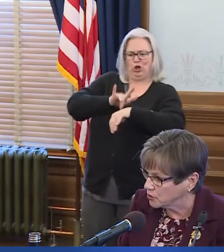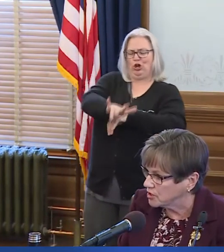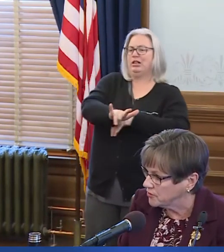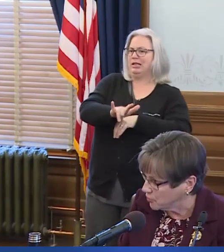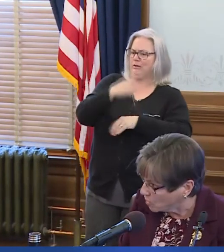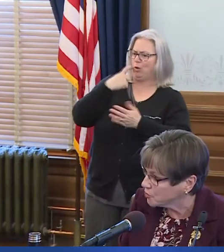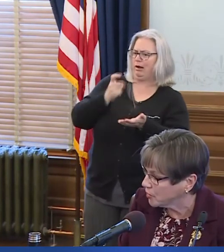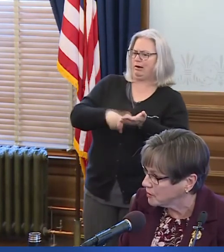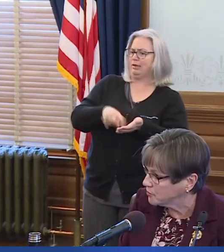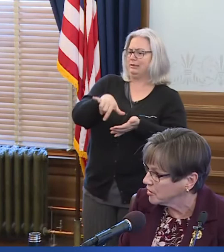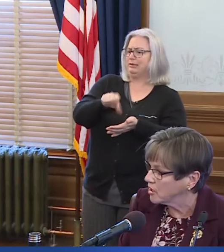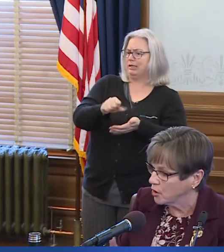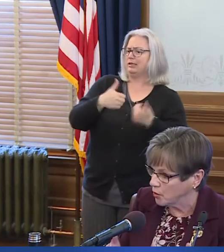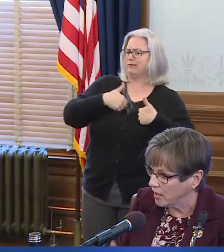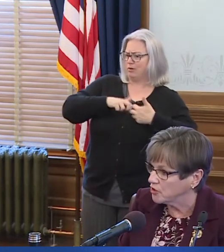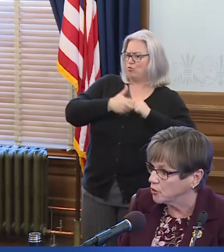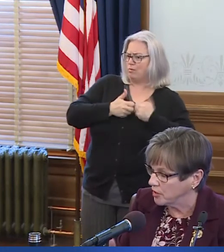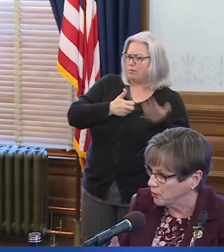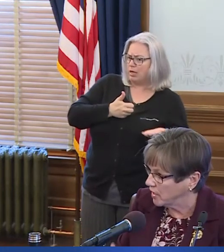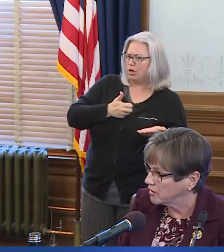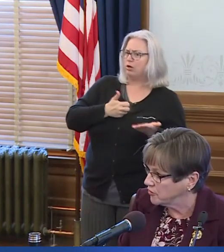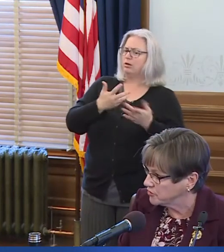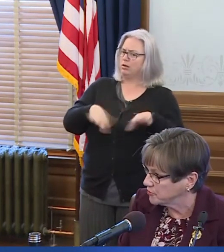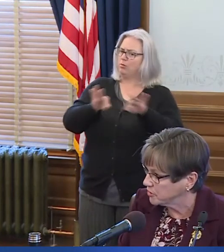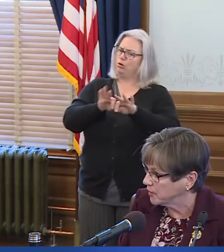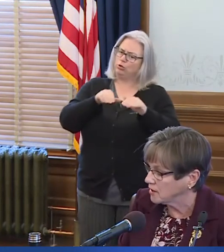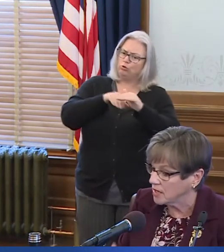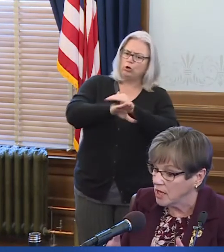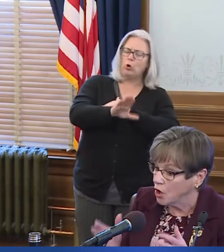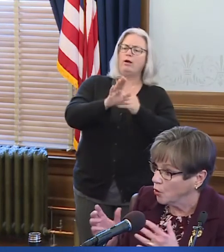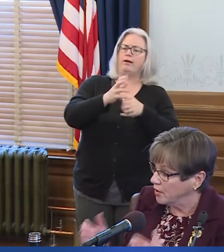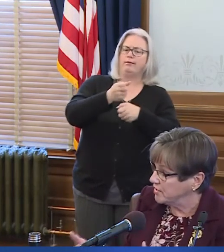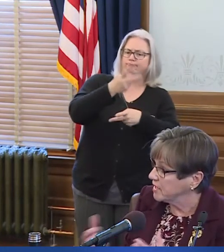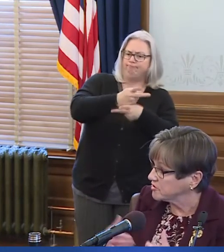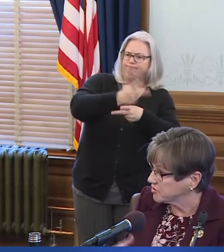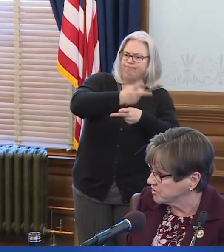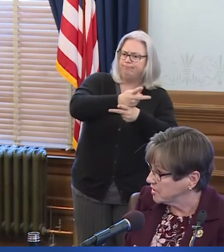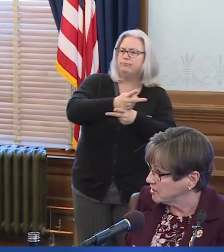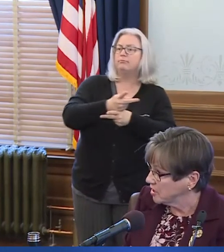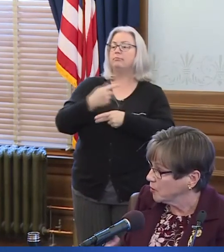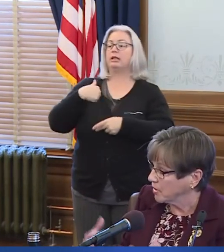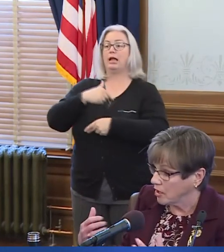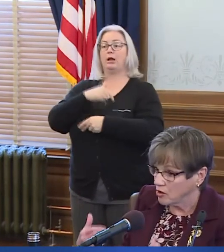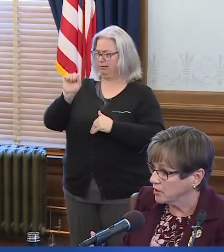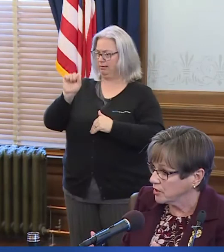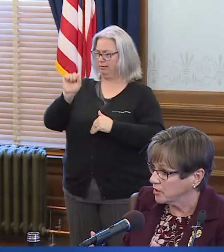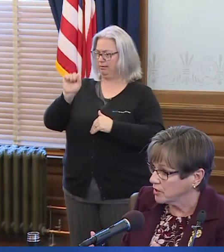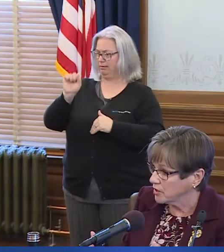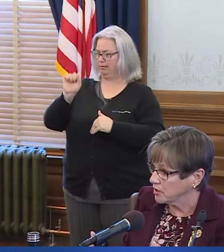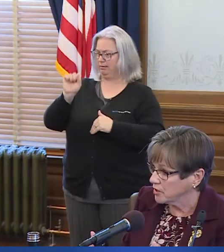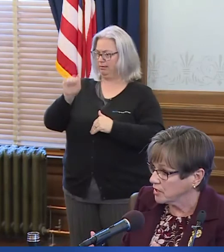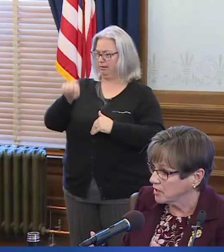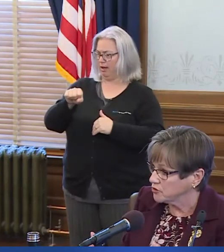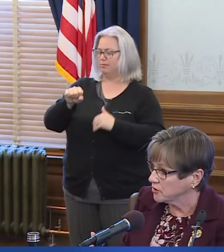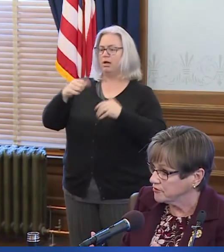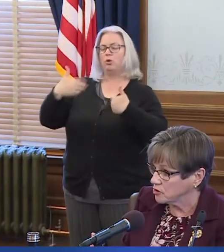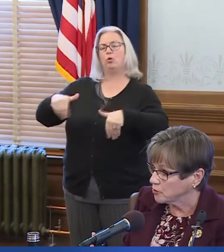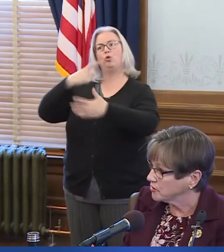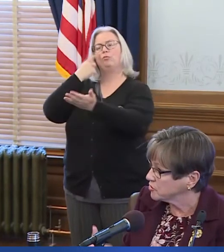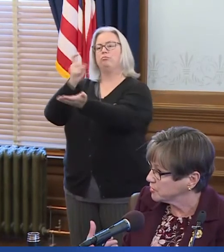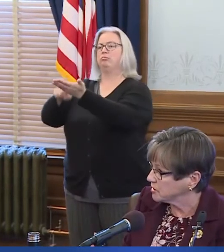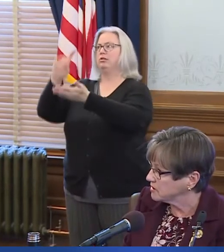there was a problem there. We had to go in and we had to do something about it. We did as a state, but I also credit